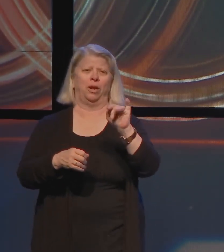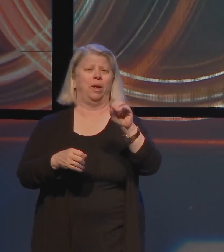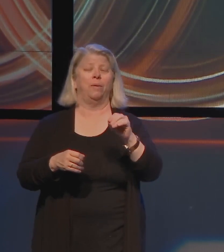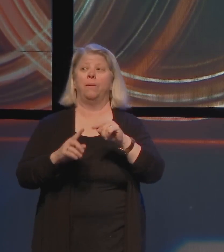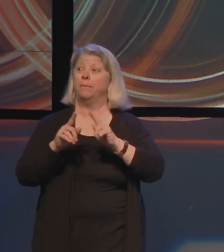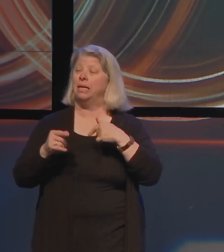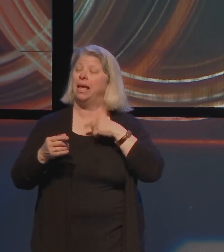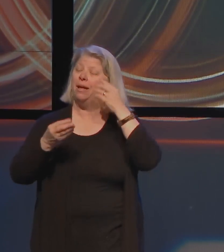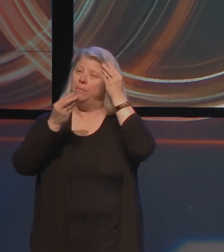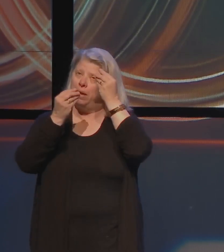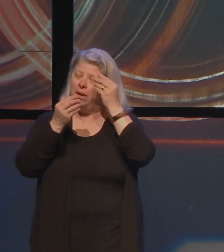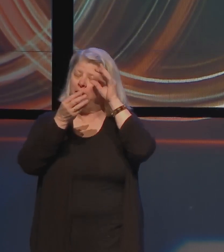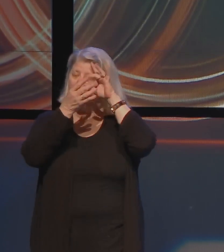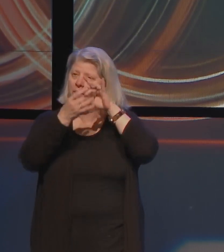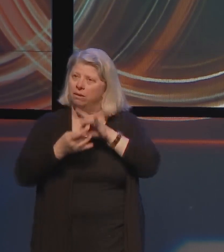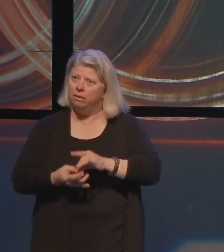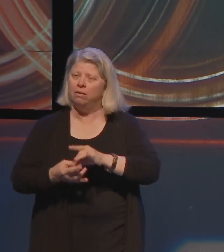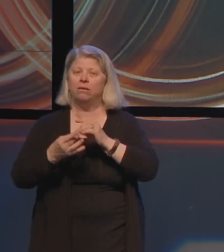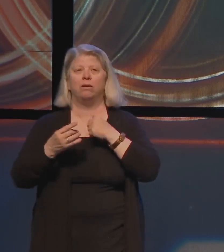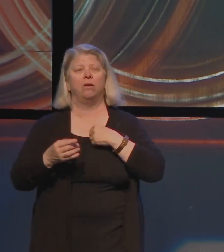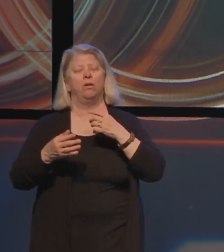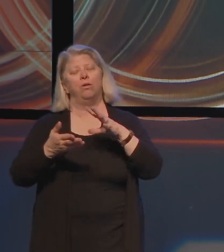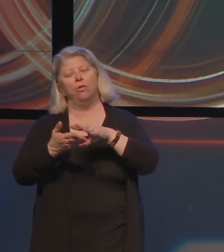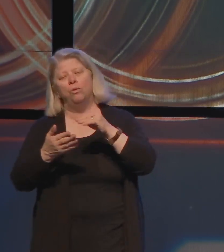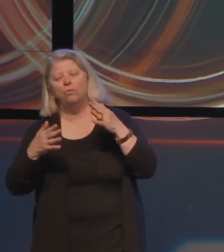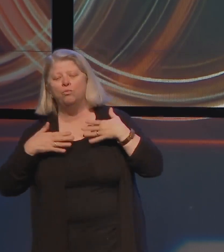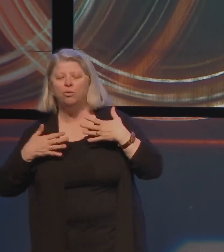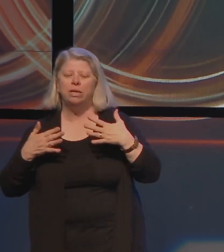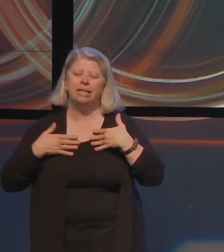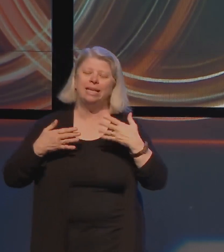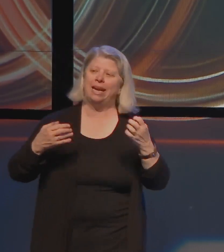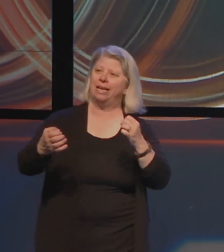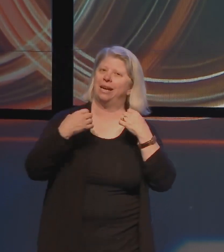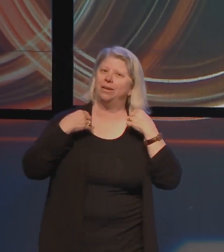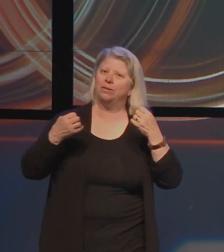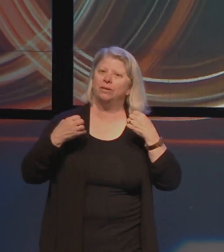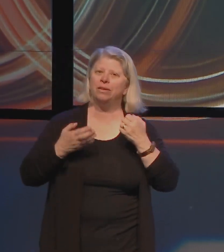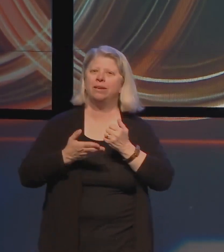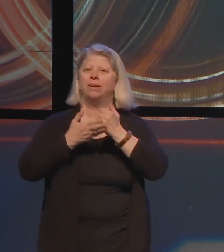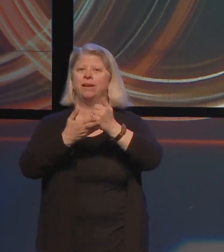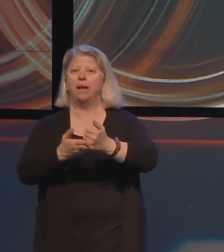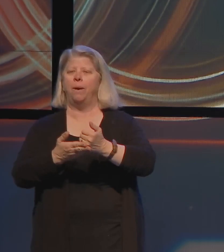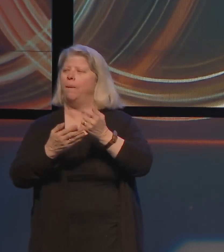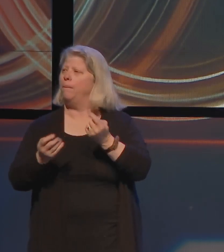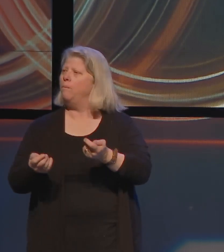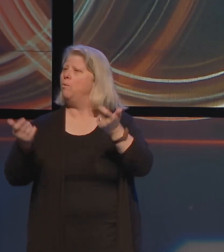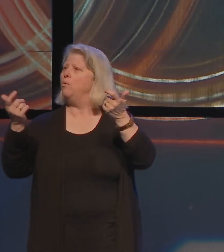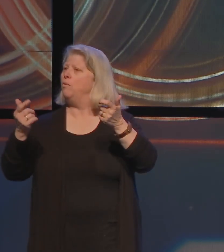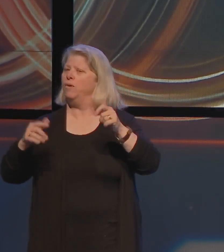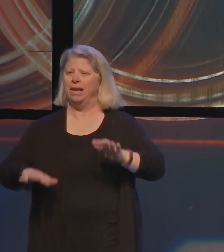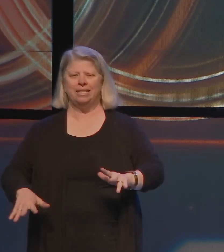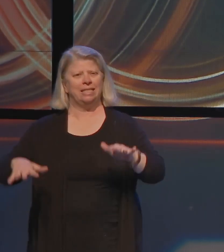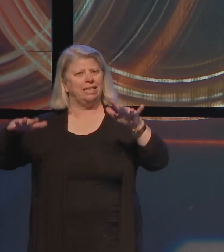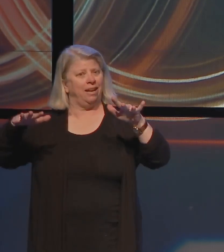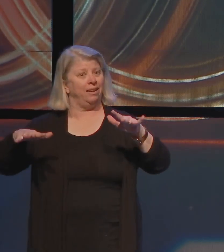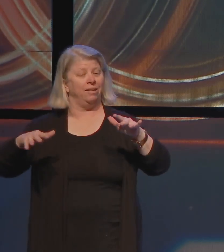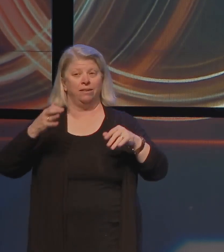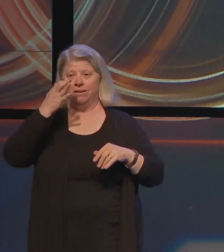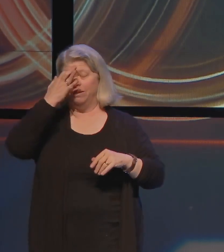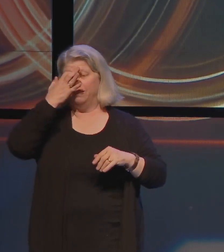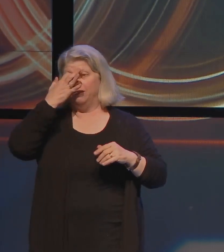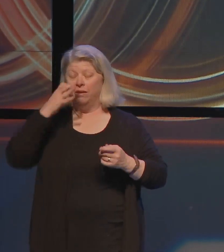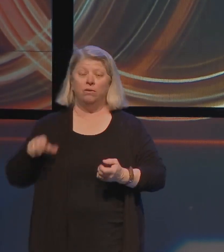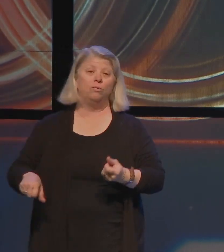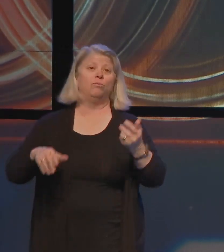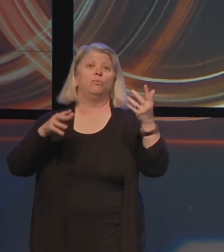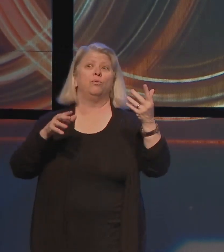have mindfulness, right? And you can learn breathing techniques and breathing exercises that help remove the anxiety, right? Remove